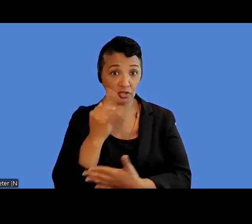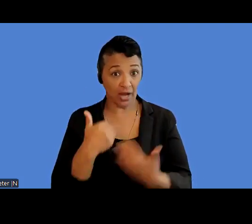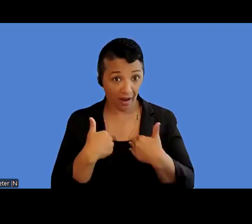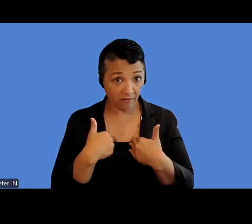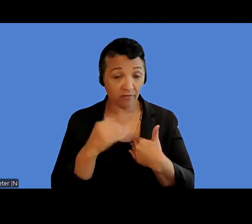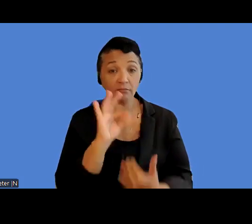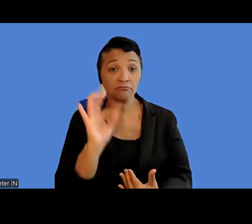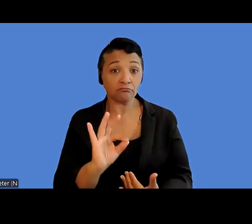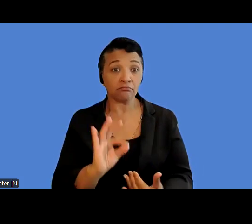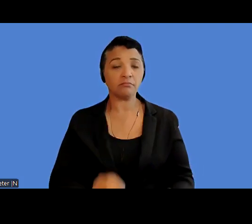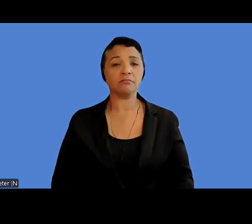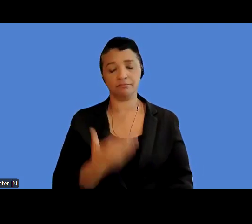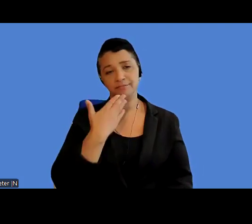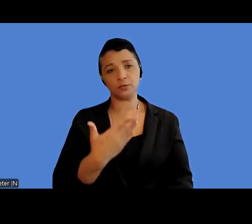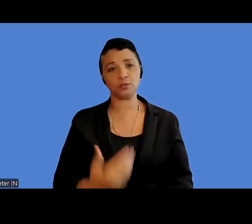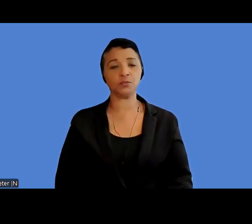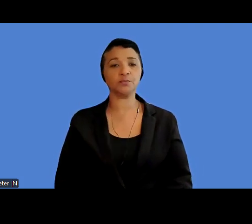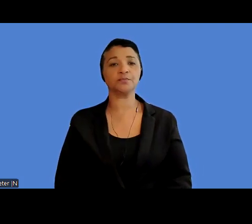Thank you.